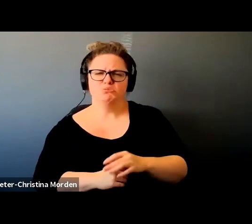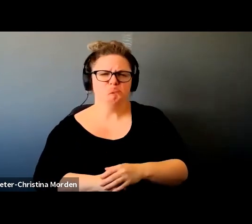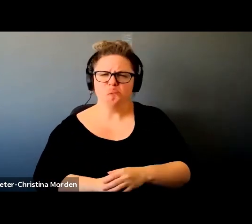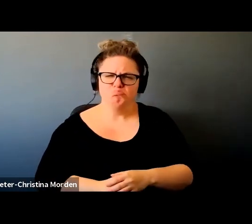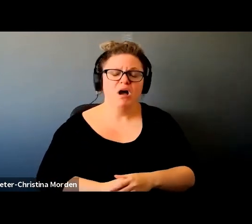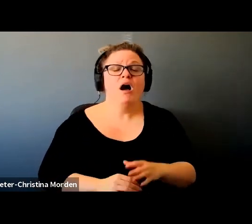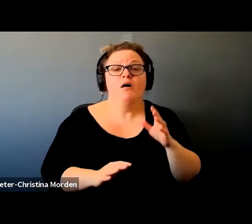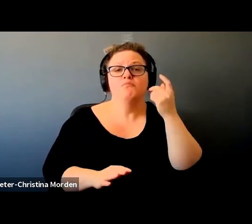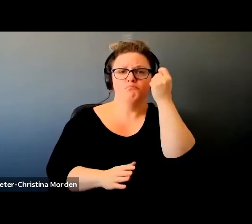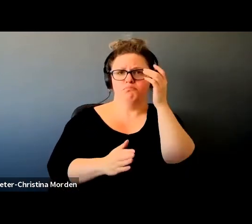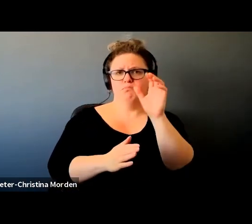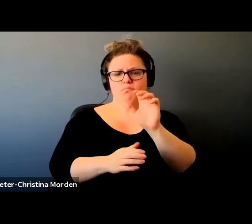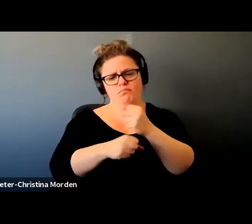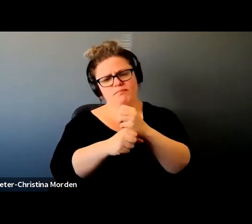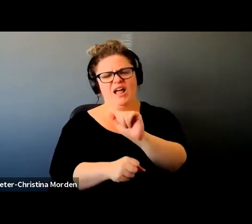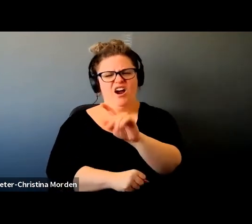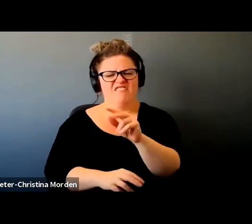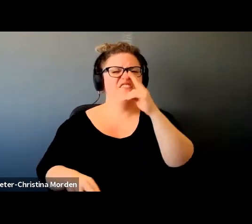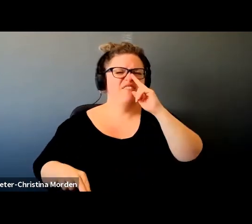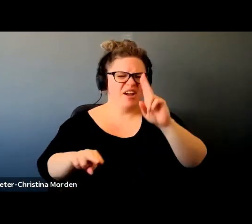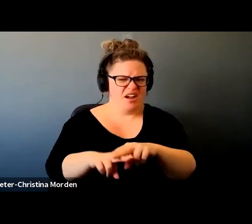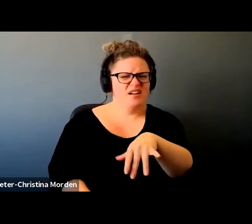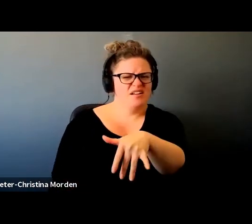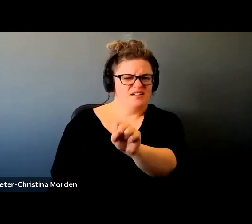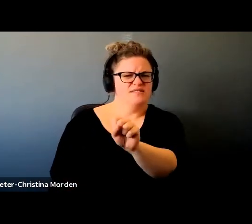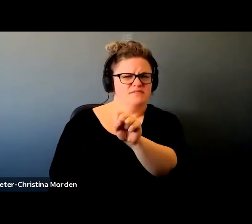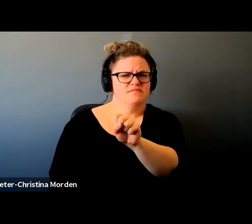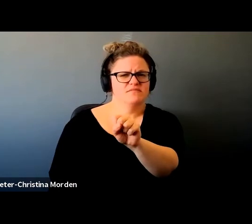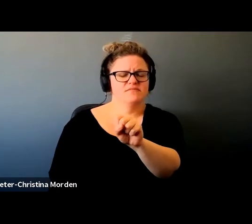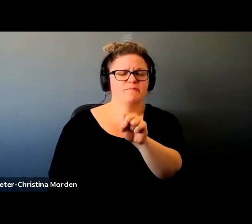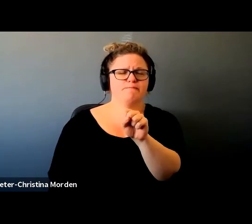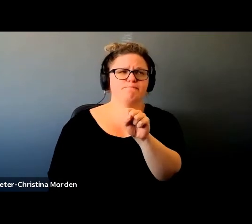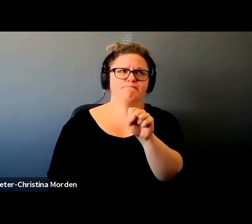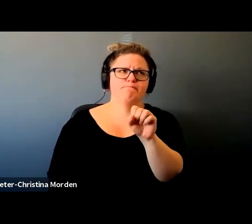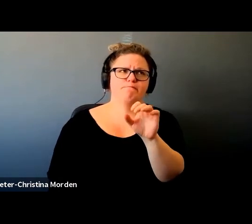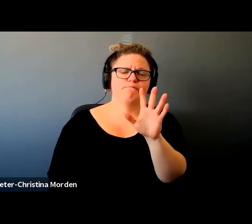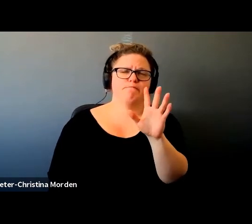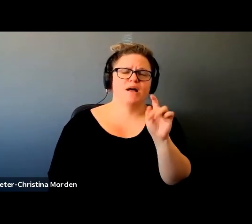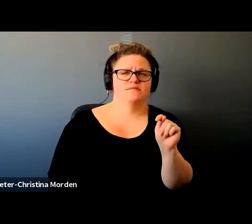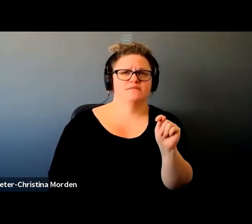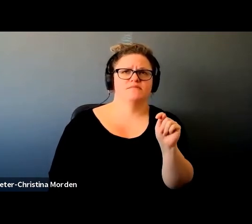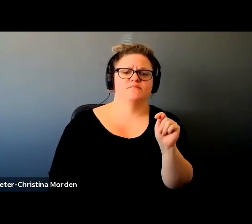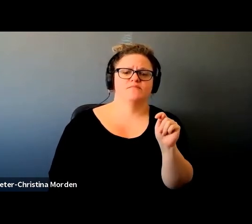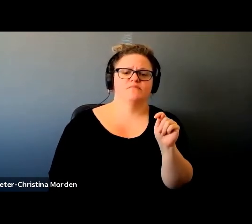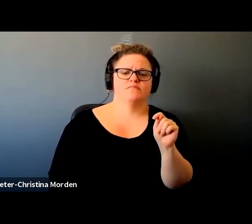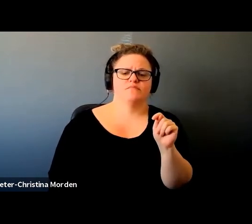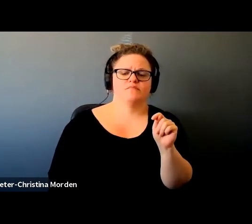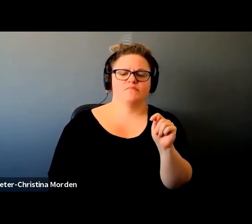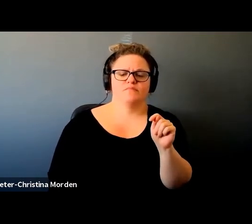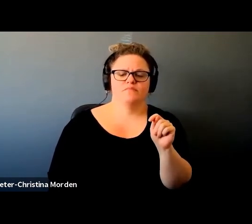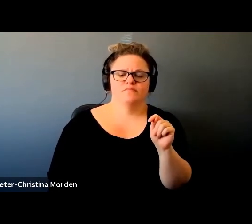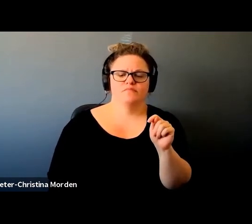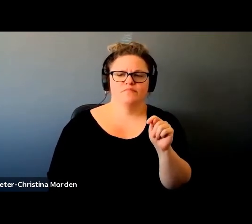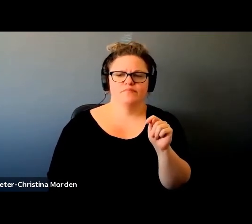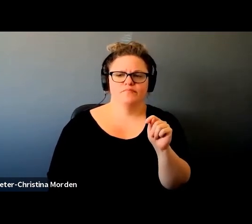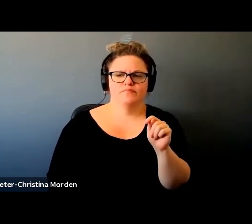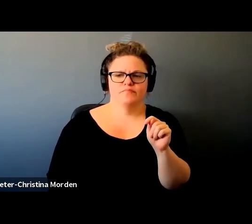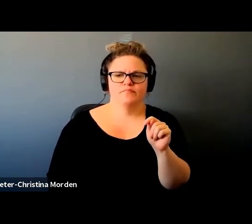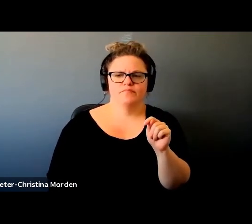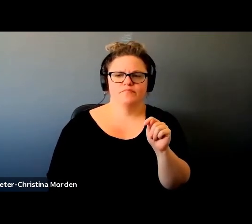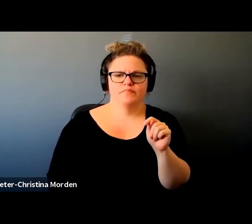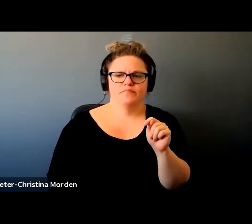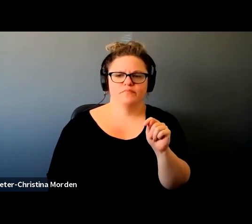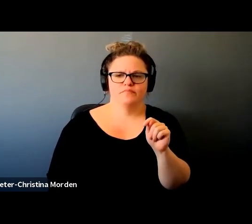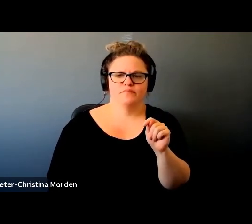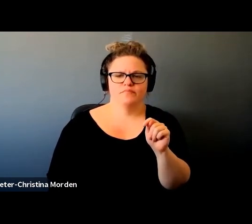fun stuff that's involved with it. But don't be alarmed or surprised